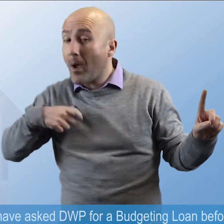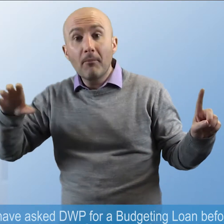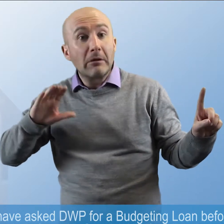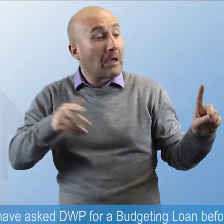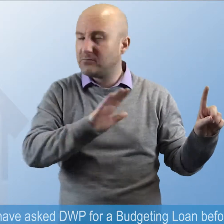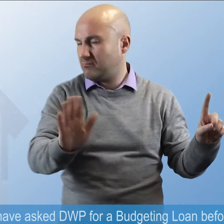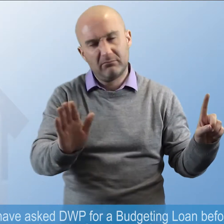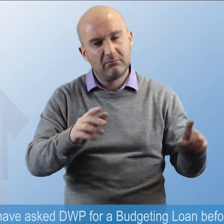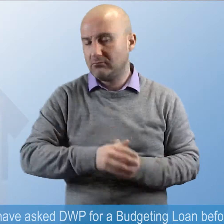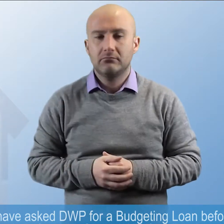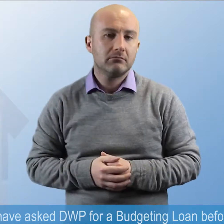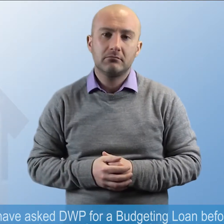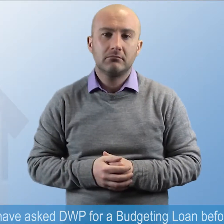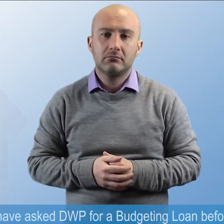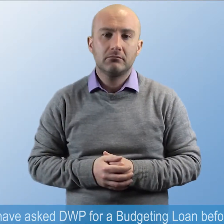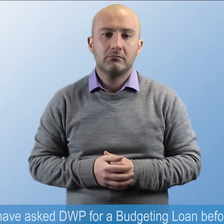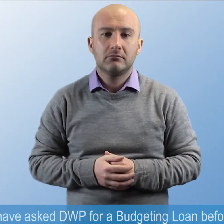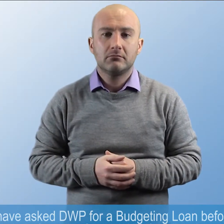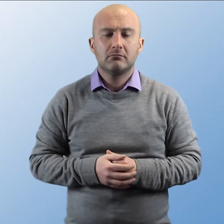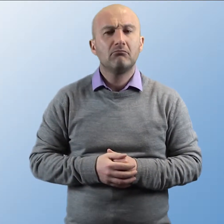from the Scottish Welfare Fund.